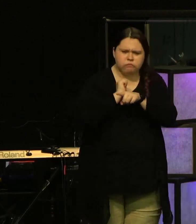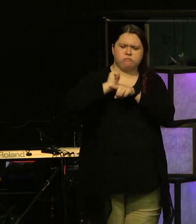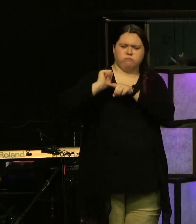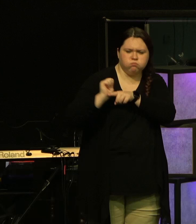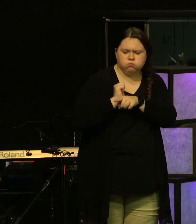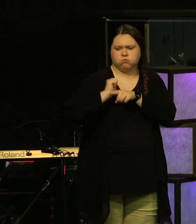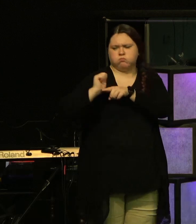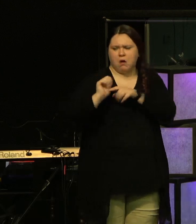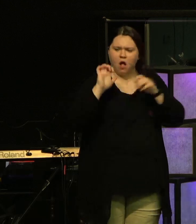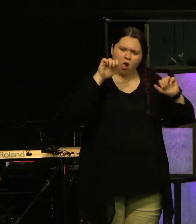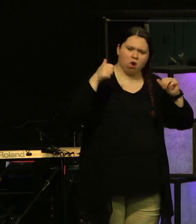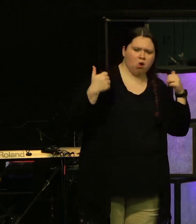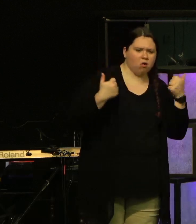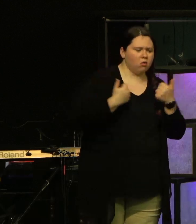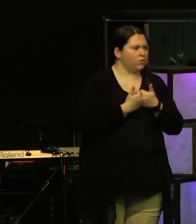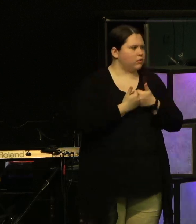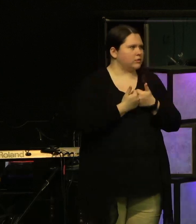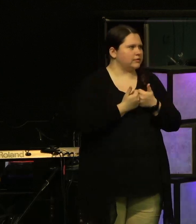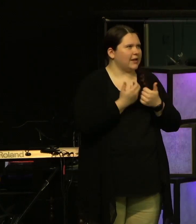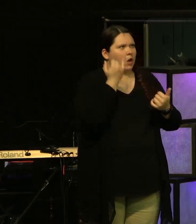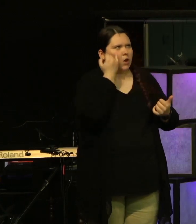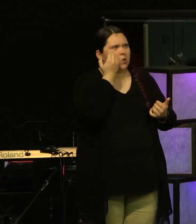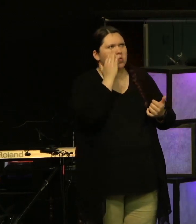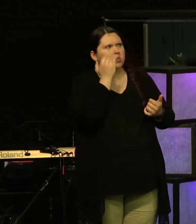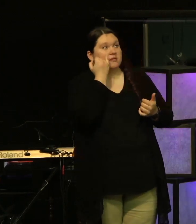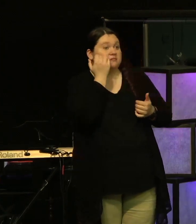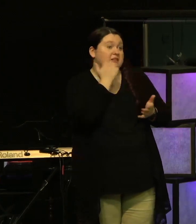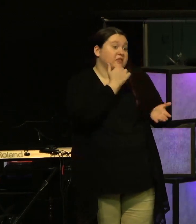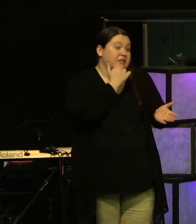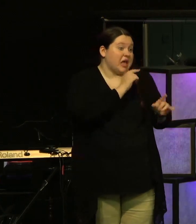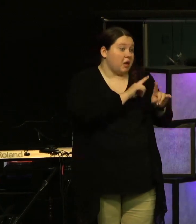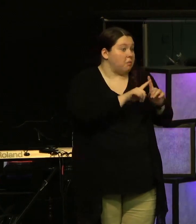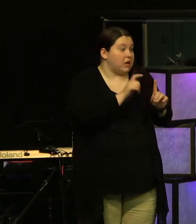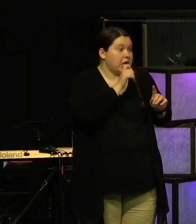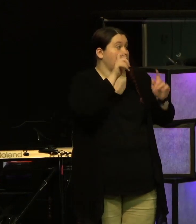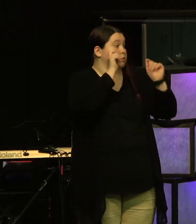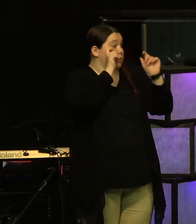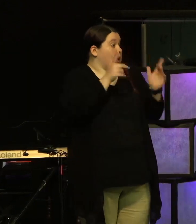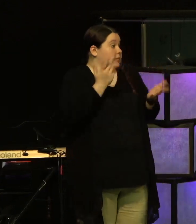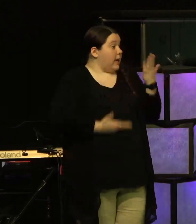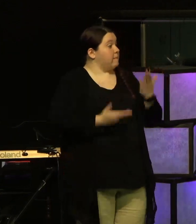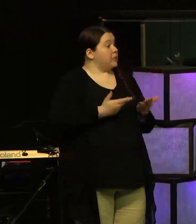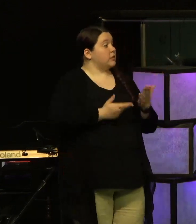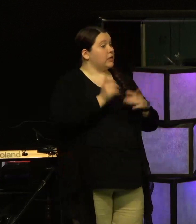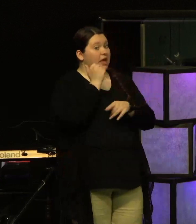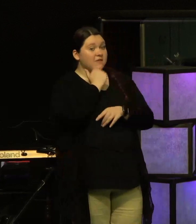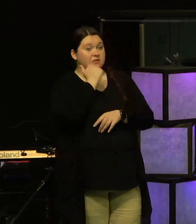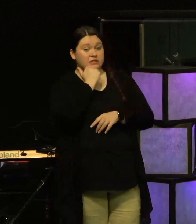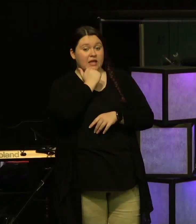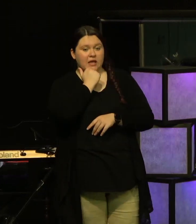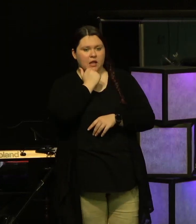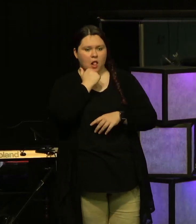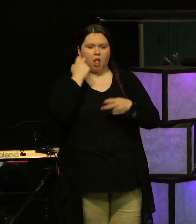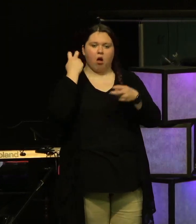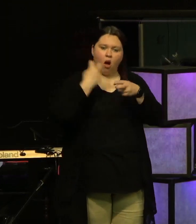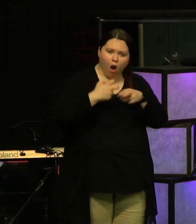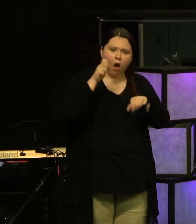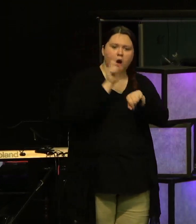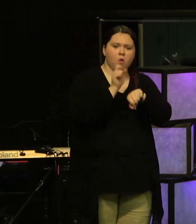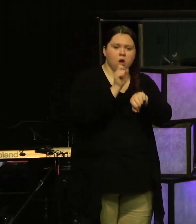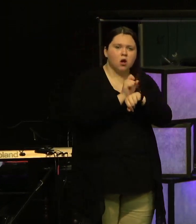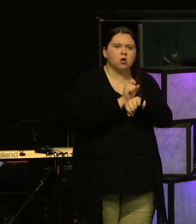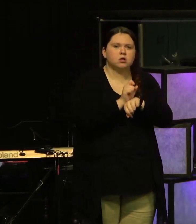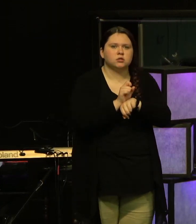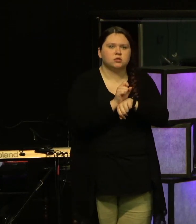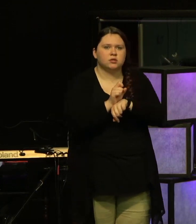practicing. I don't know if they practice every day, but it wouldn't surprise me. They worked hard to prepare for this. And then they got